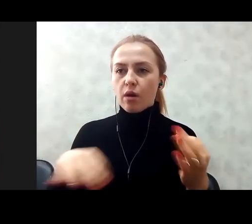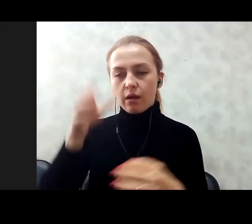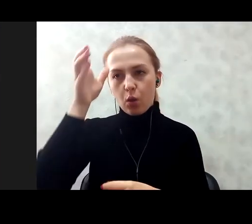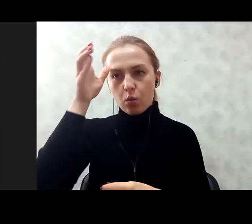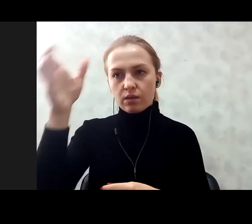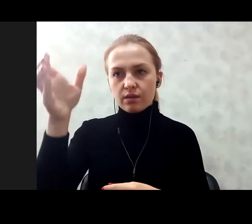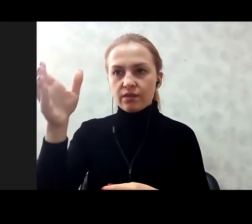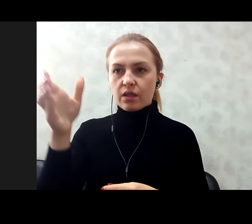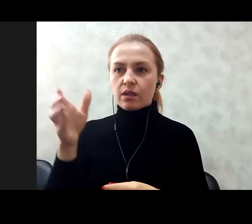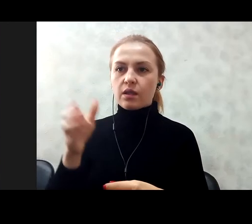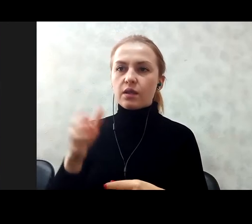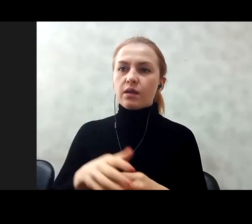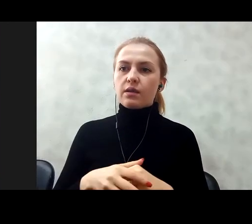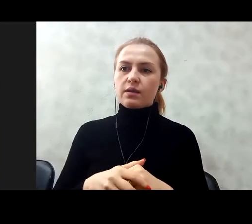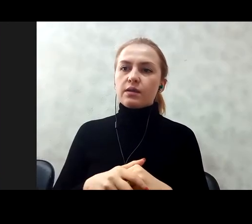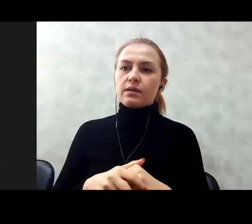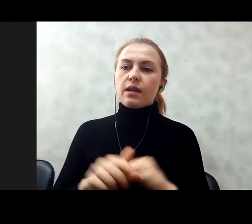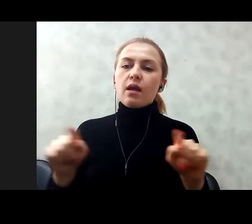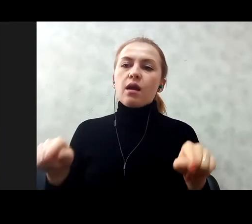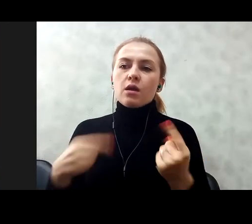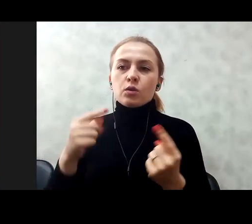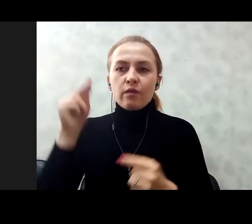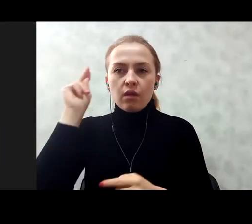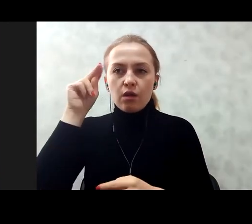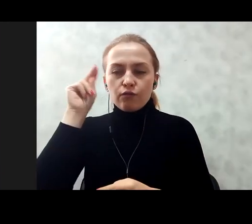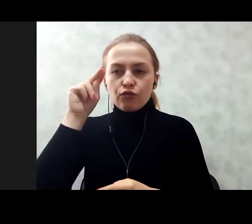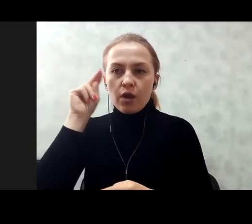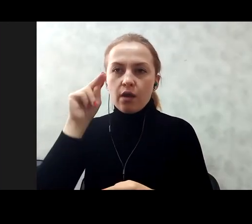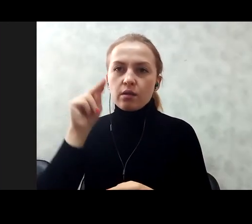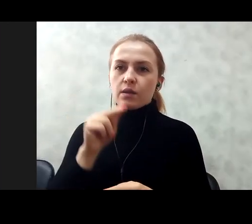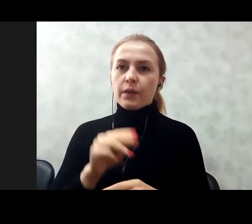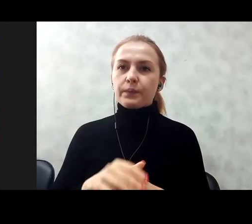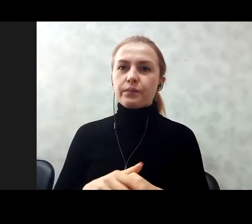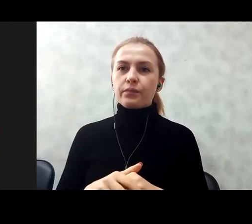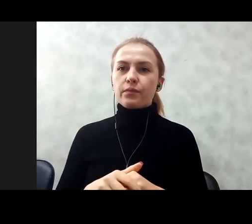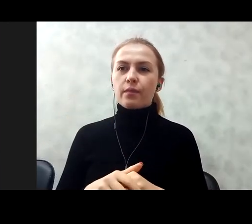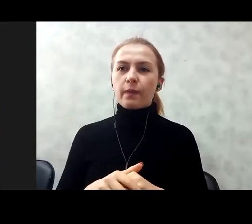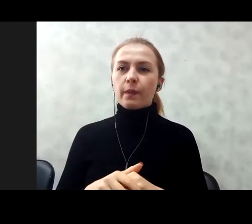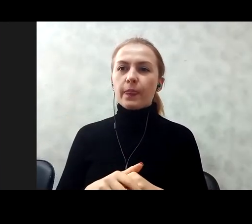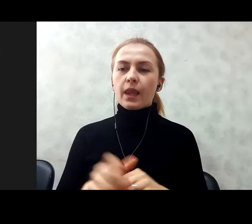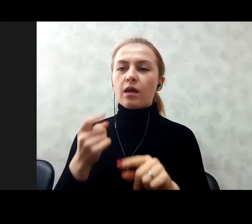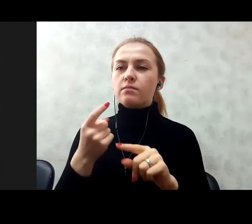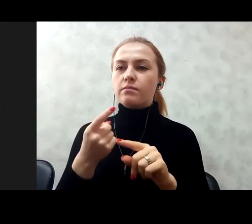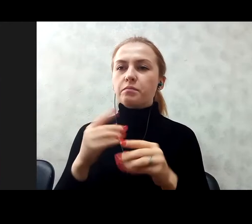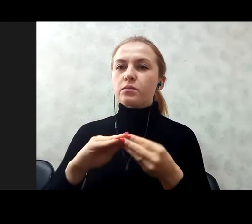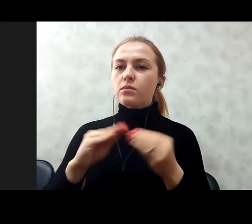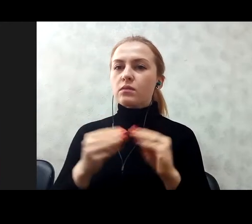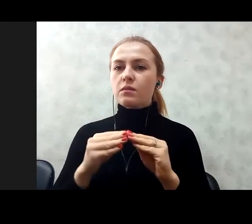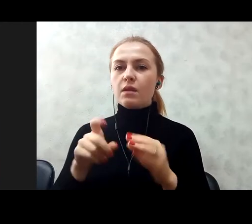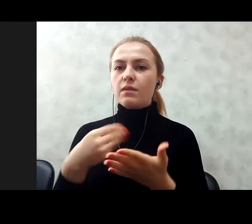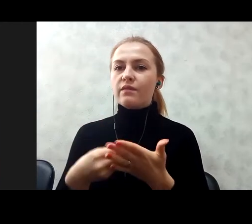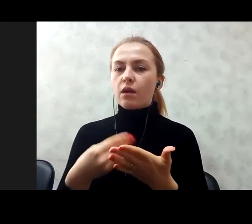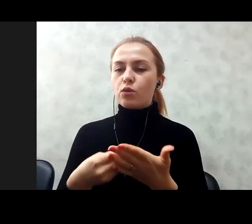our international partners for their assistance with training all of the stakeholders. The issues